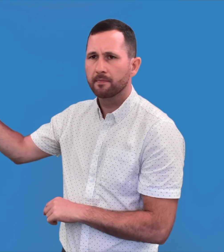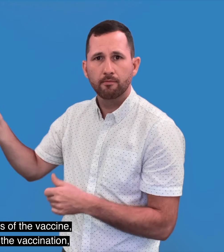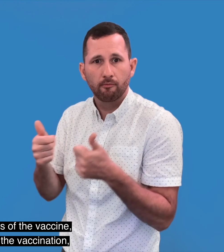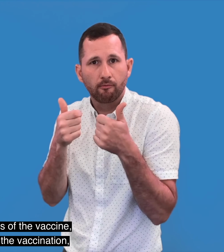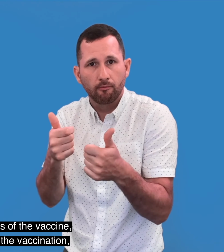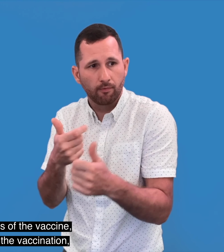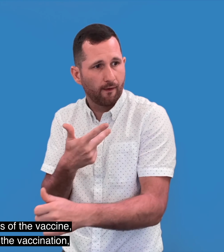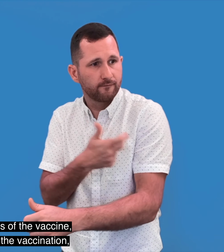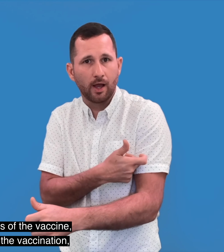Benefits of the vaccine,